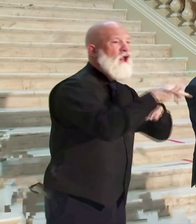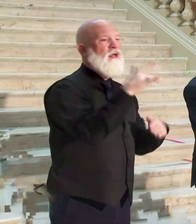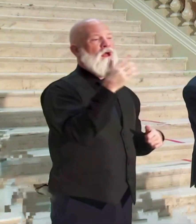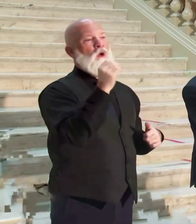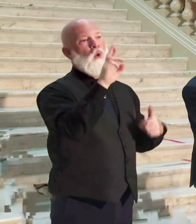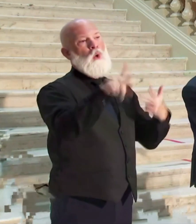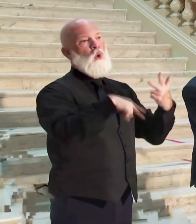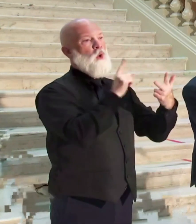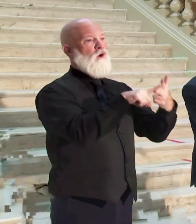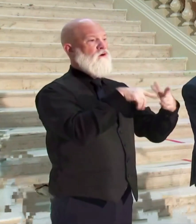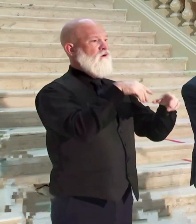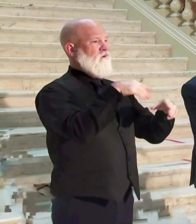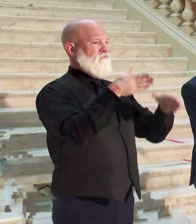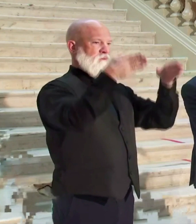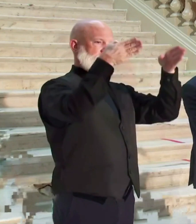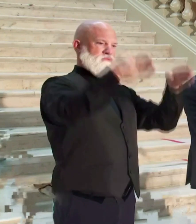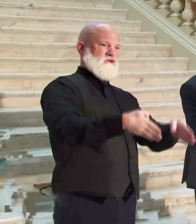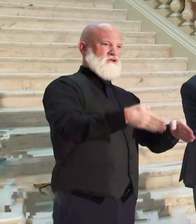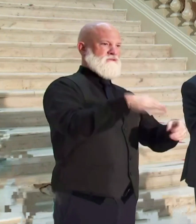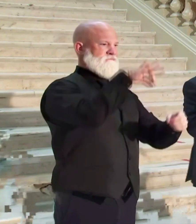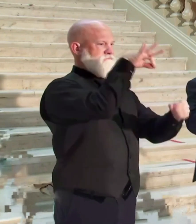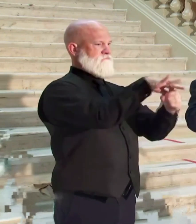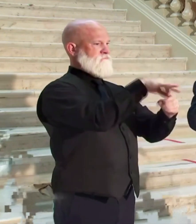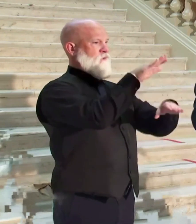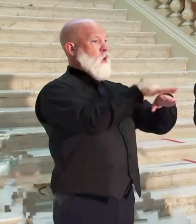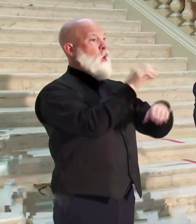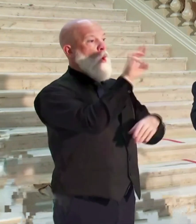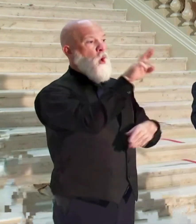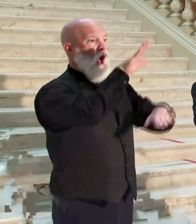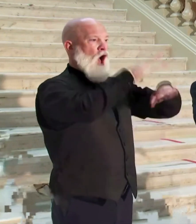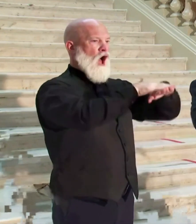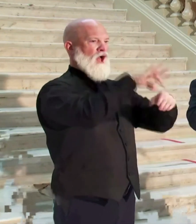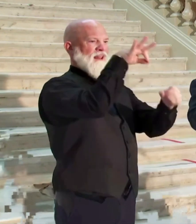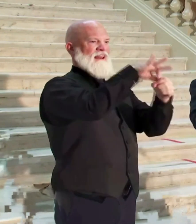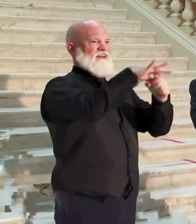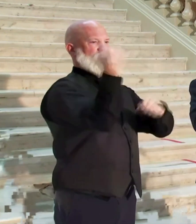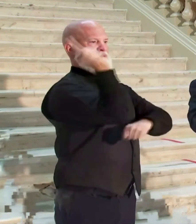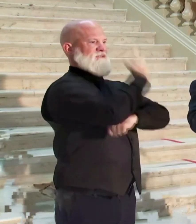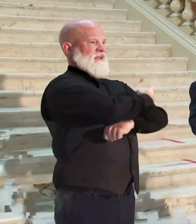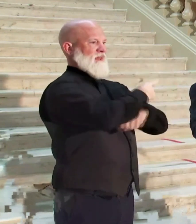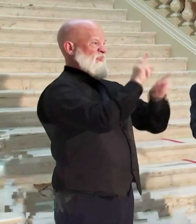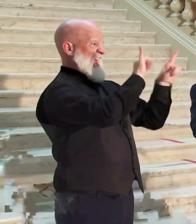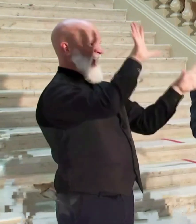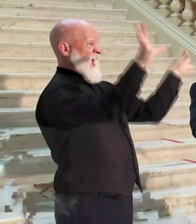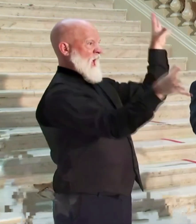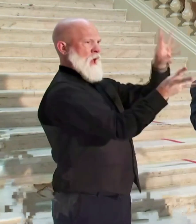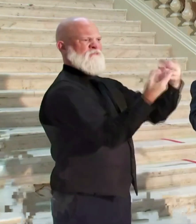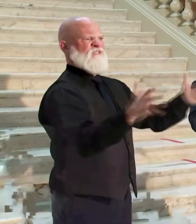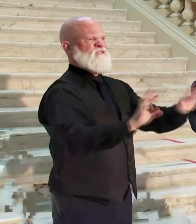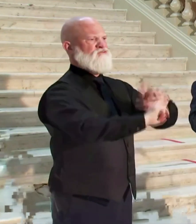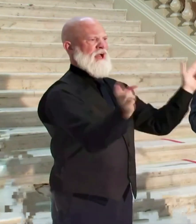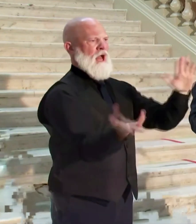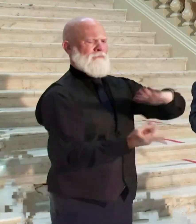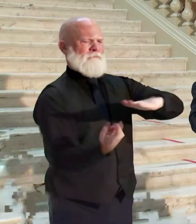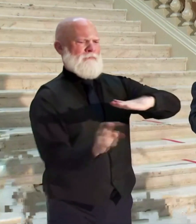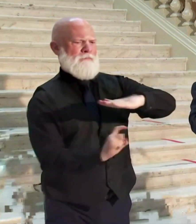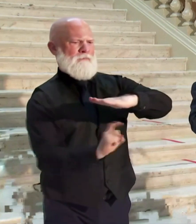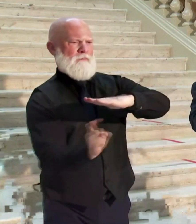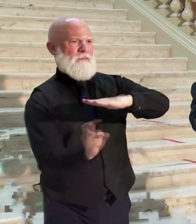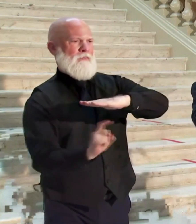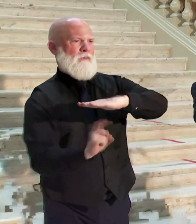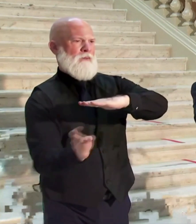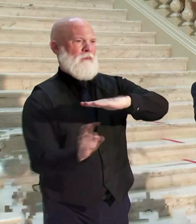day, which is the traditional ballot we'd be seeing. And they get all put through those central scanners to get you a final count. And the intent is